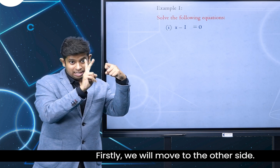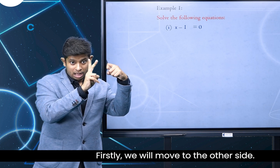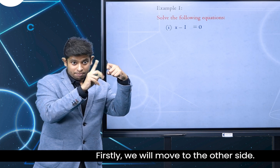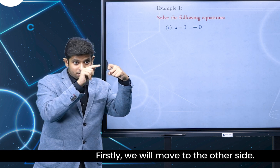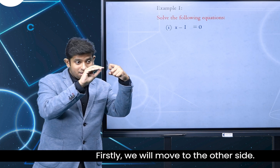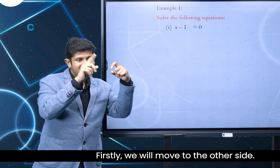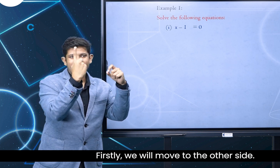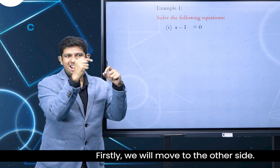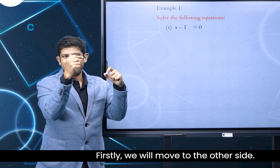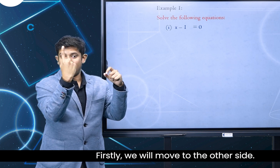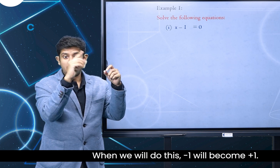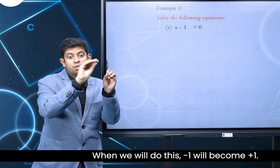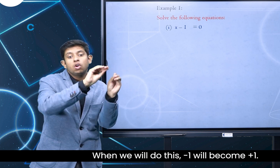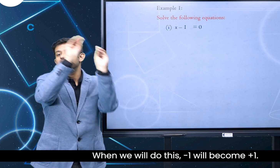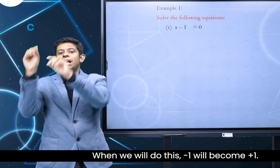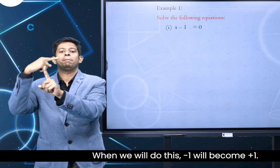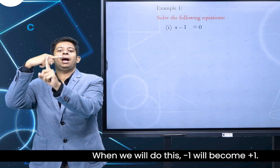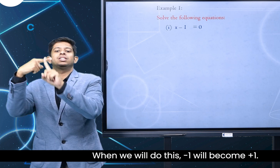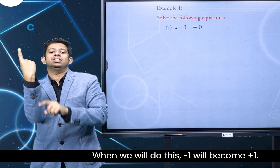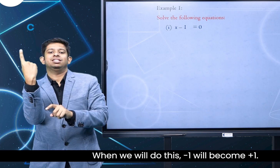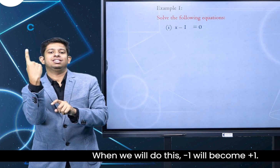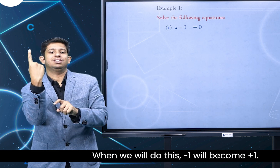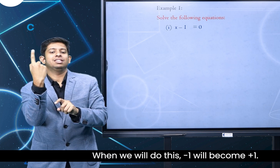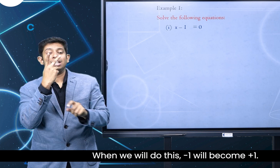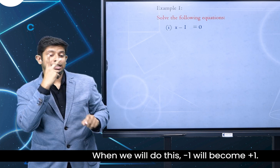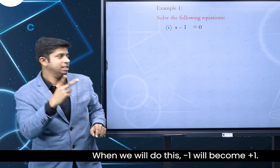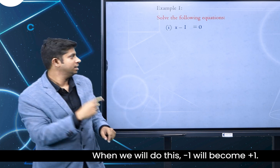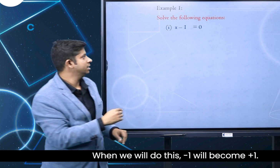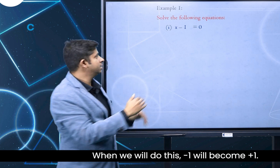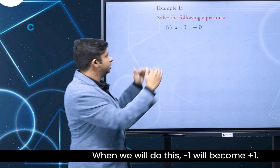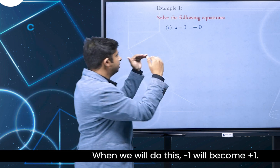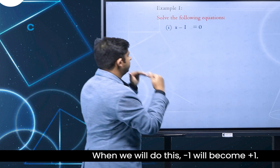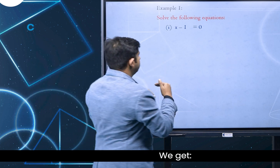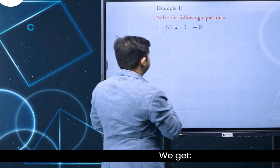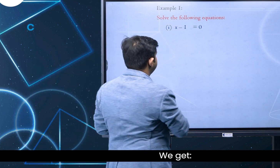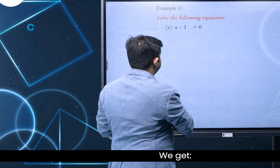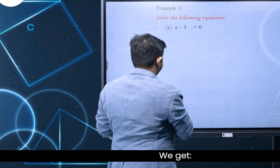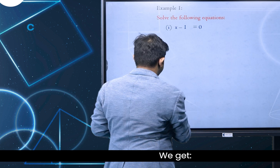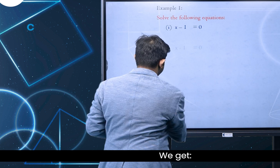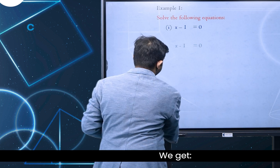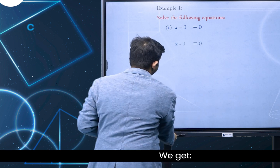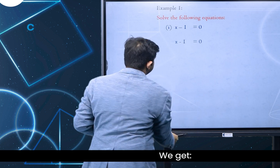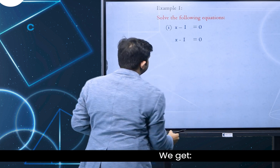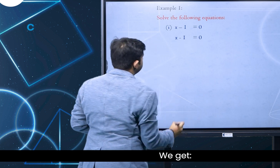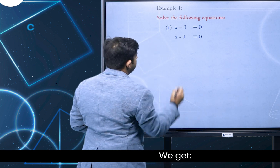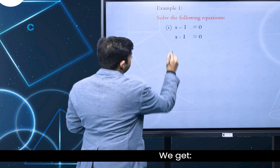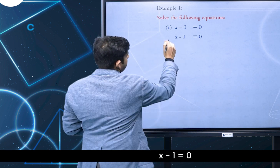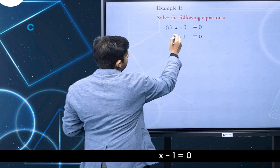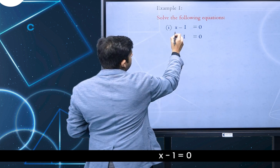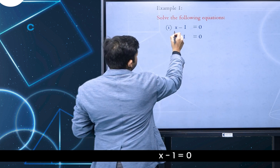side. When we will do this, minus 1 will become plus 1. We get x minus